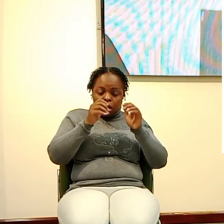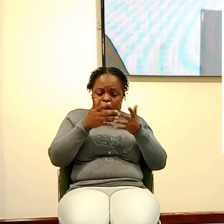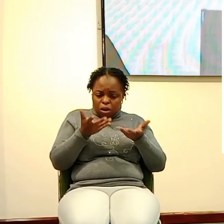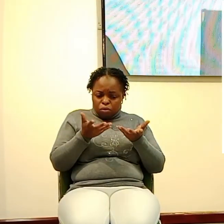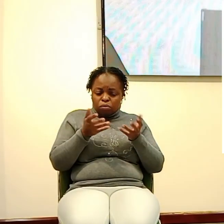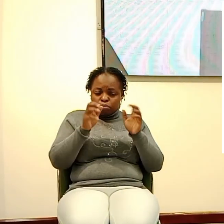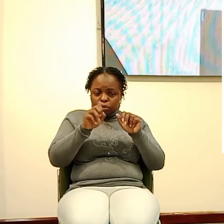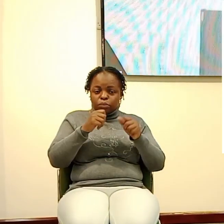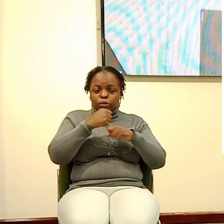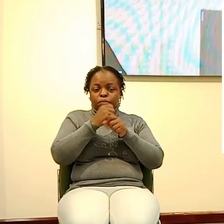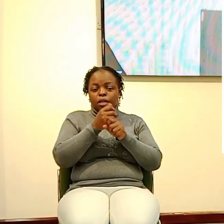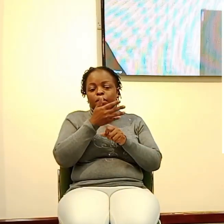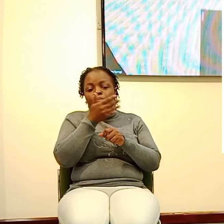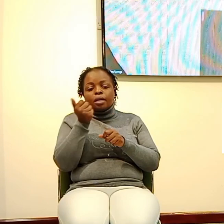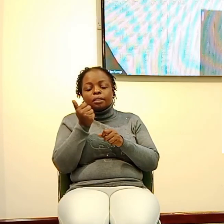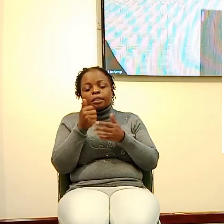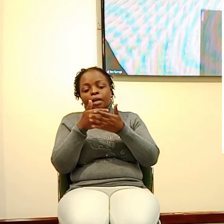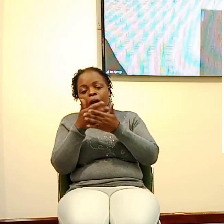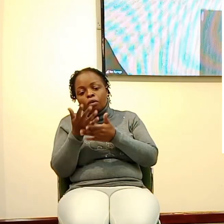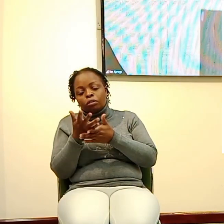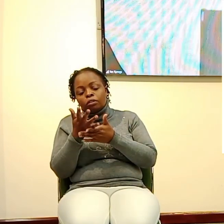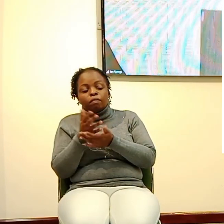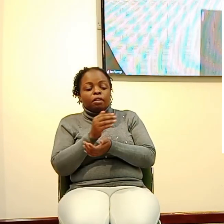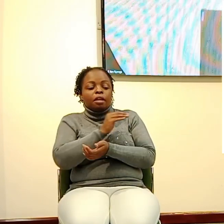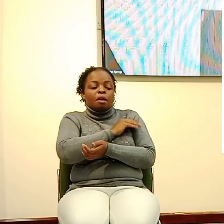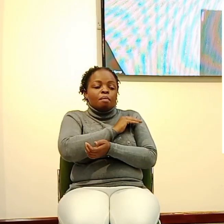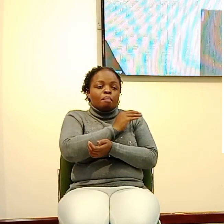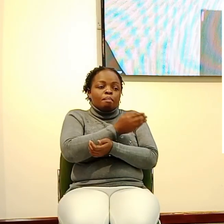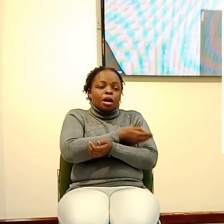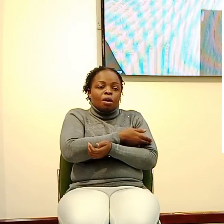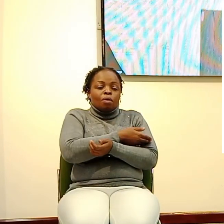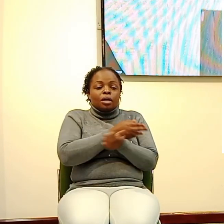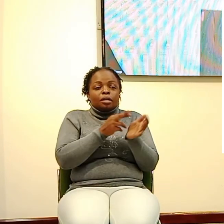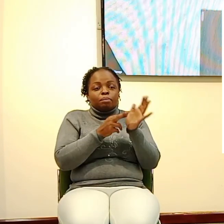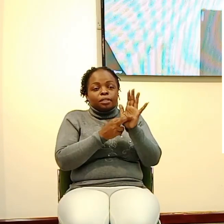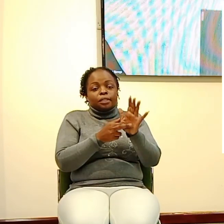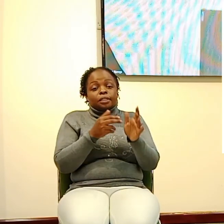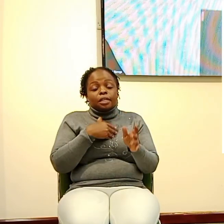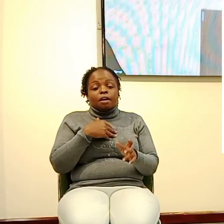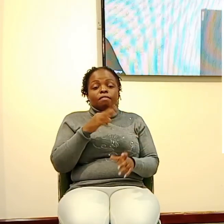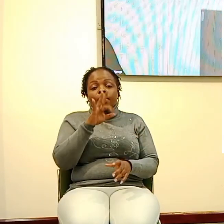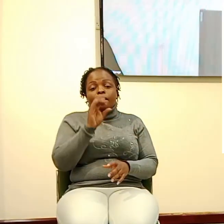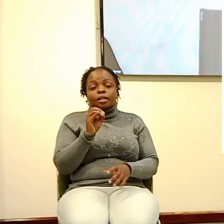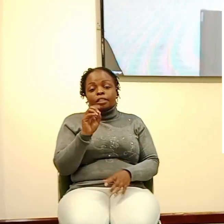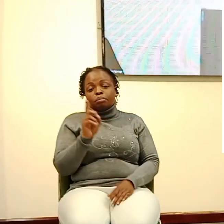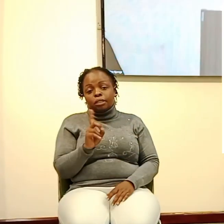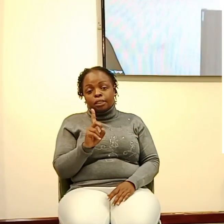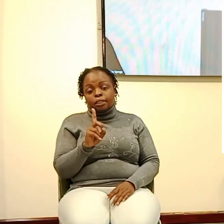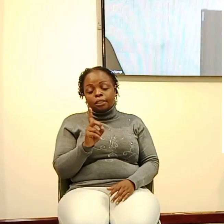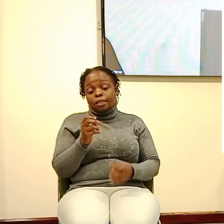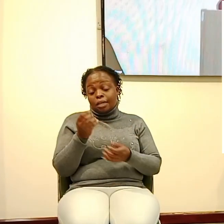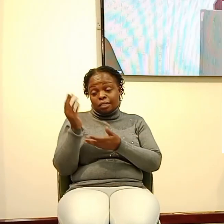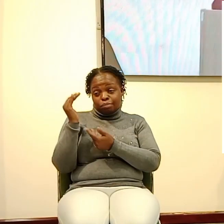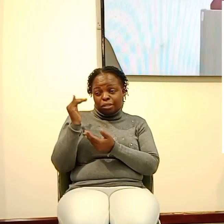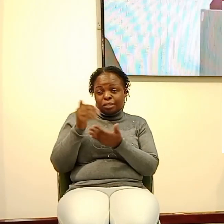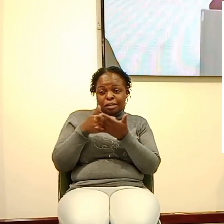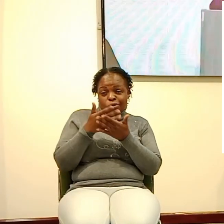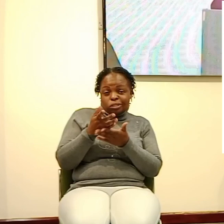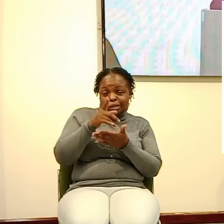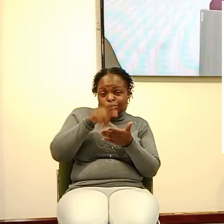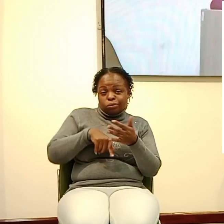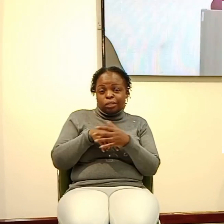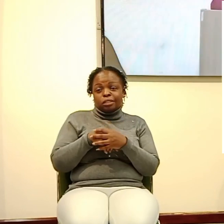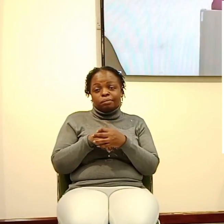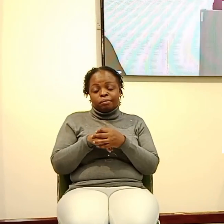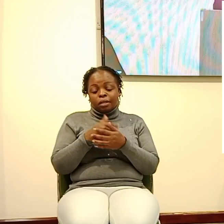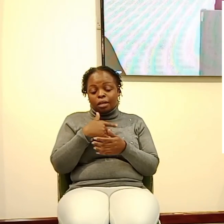power represented in this room today? You have 30 minutes. What are the expected outcomes?